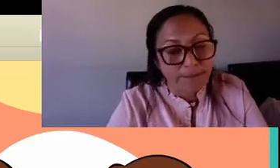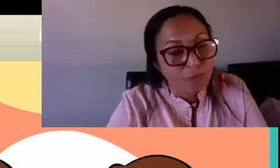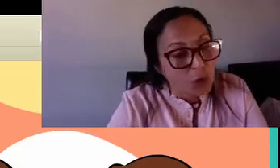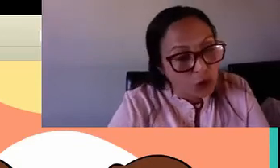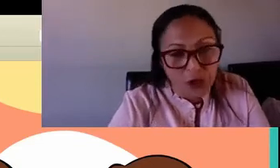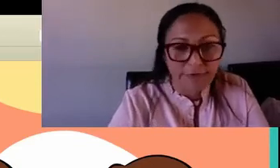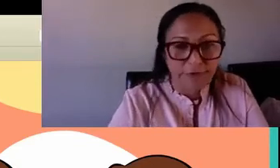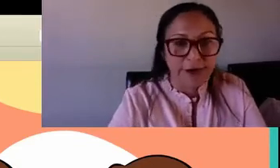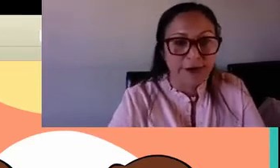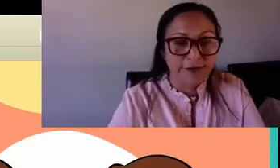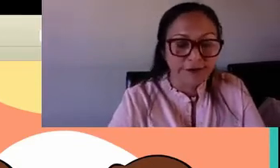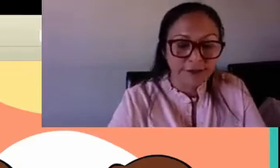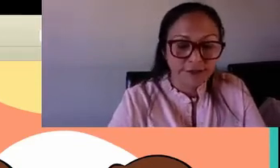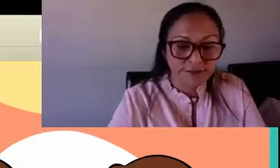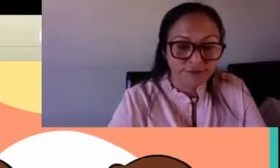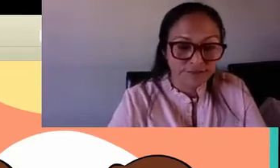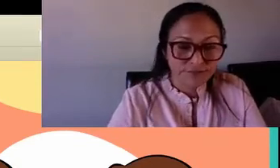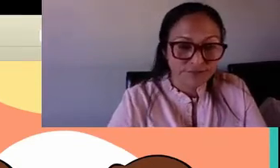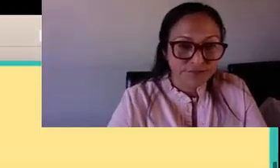not what we're looking for here.